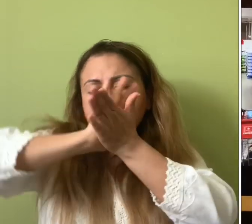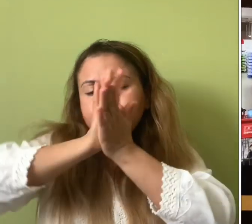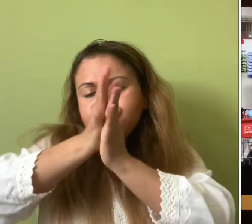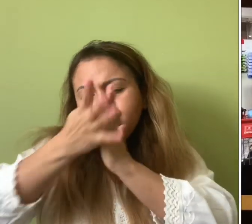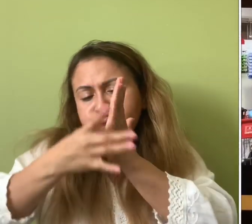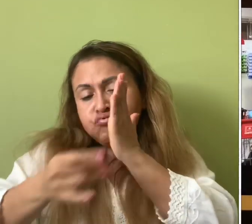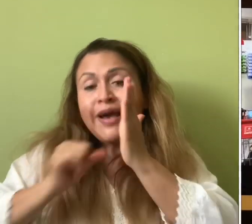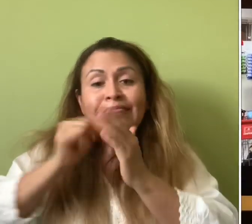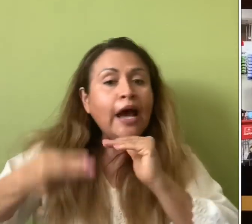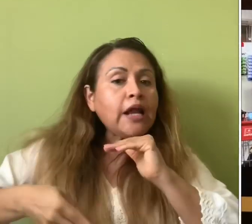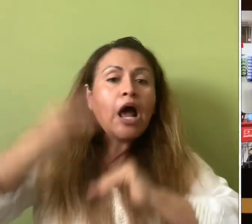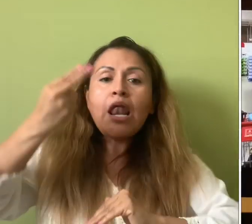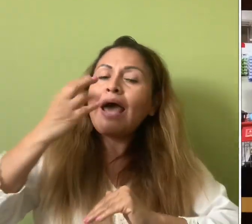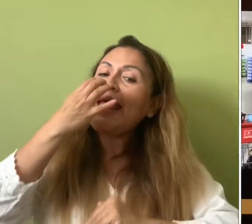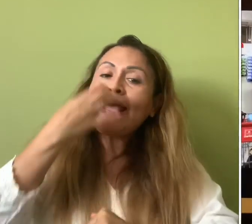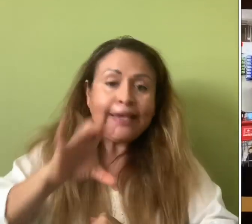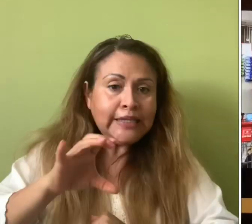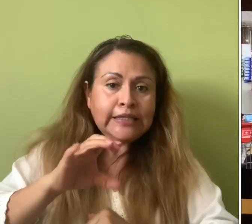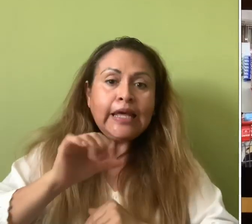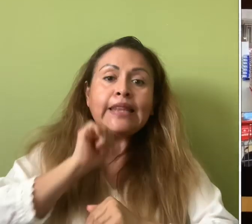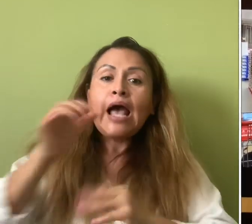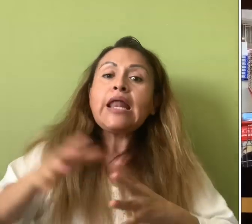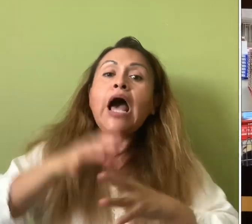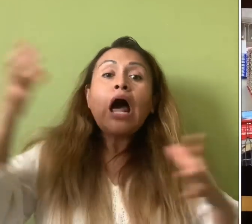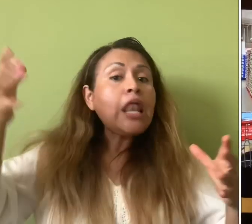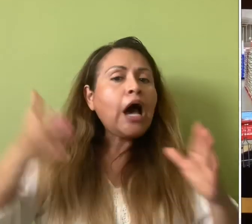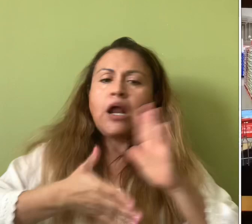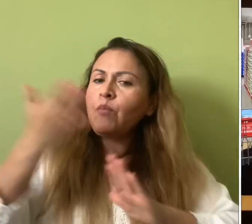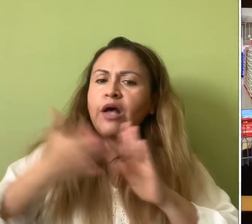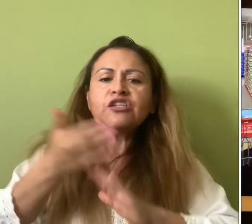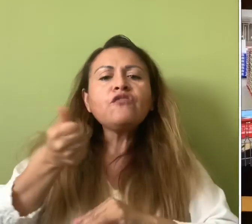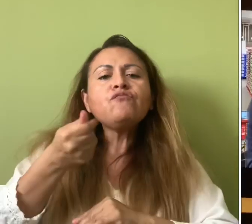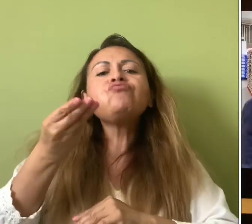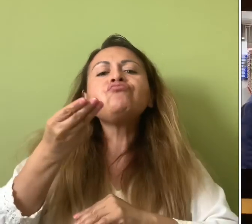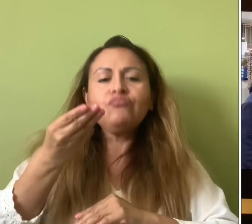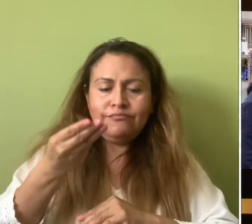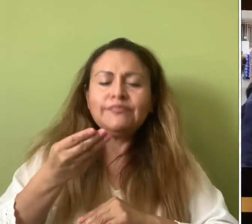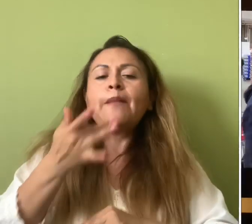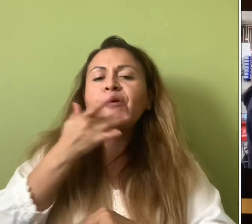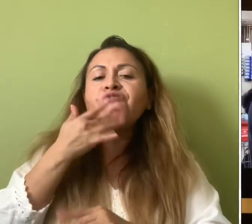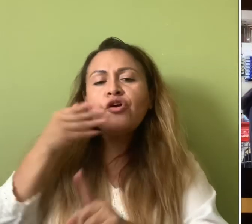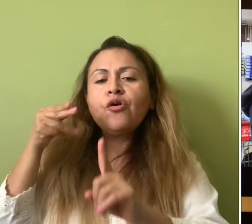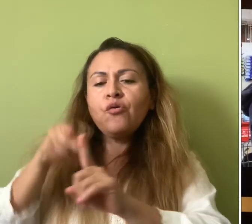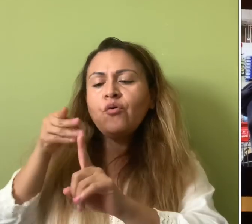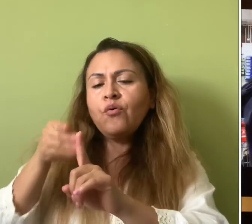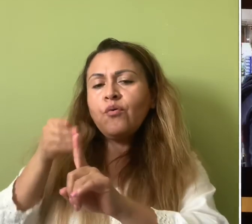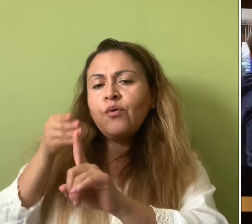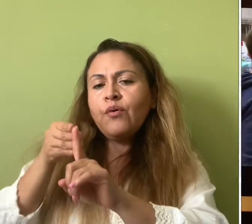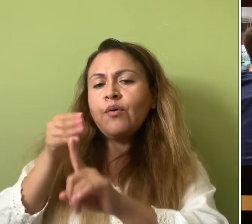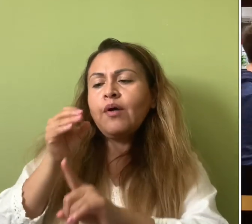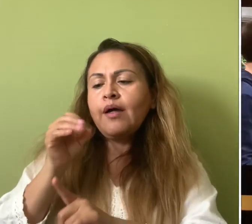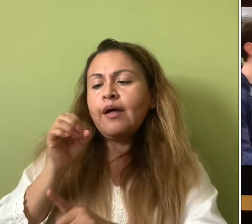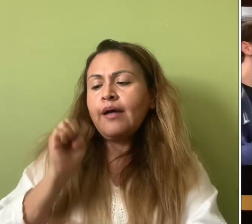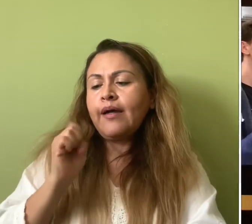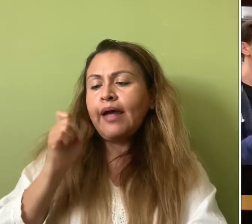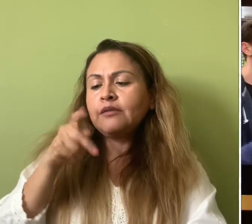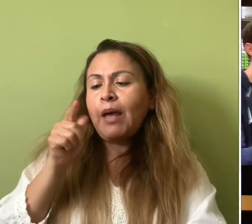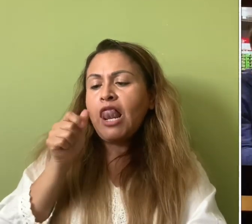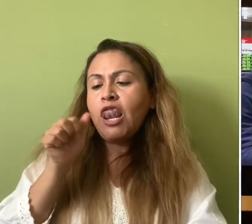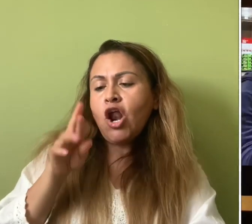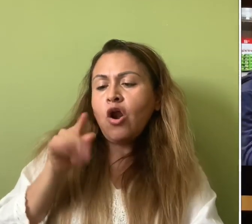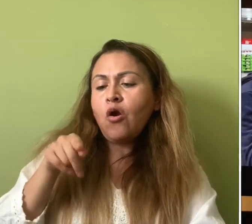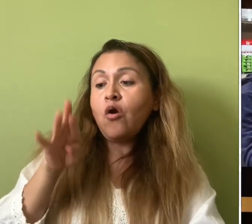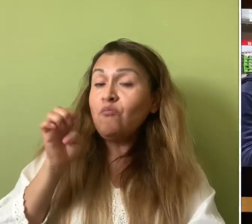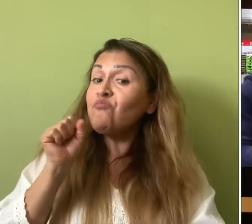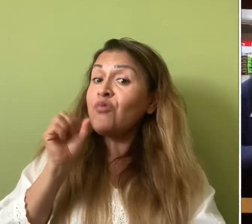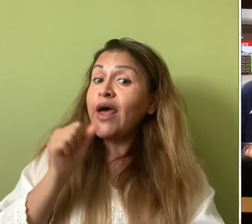right? Not too much processing. So unfortunately, that's a no-go. But the red palm oil, that is crazy. Very, very cool to see that. There's